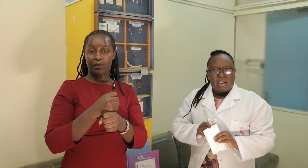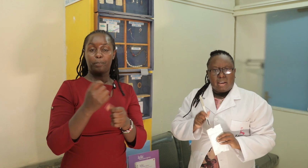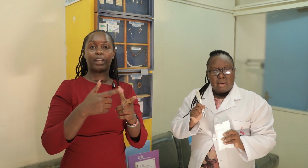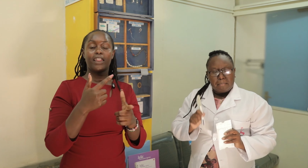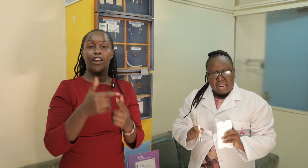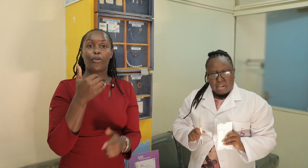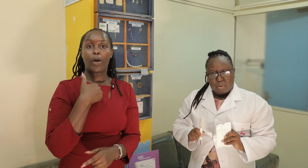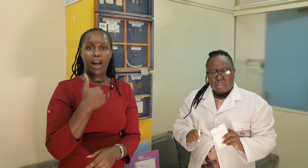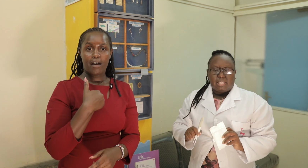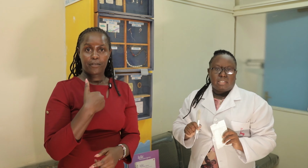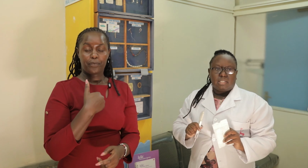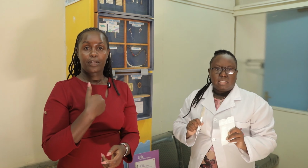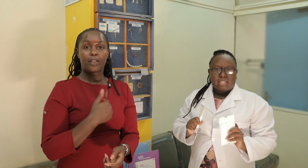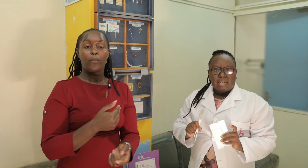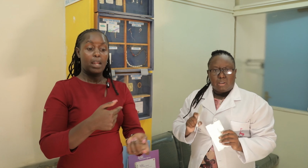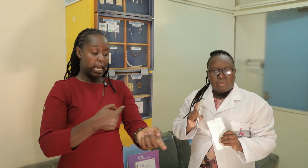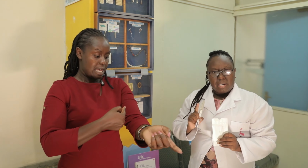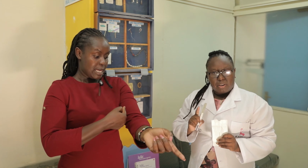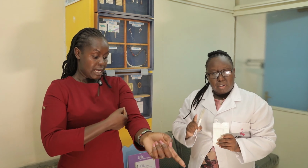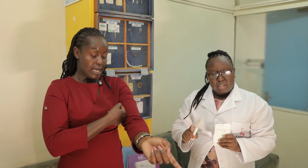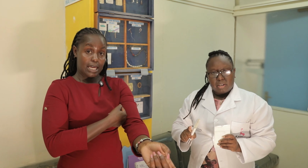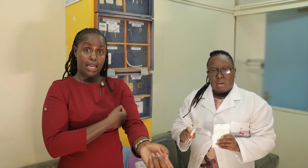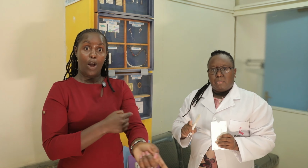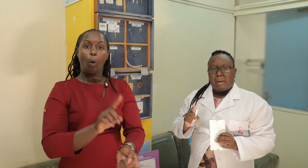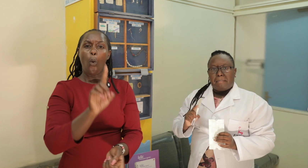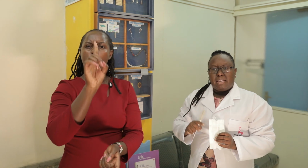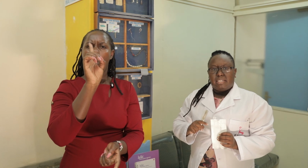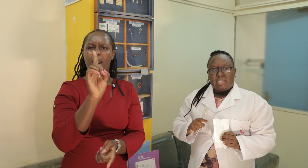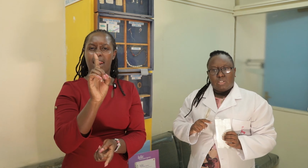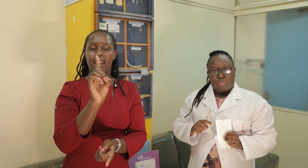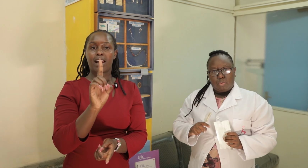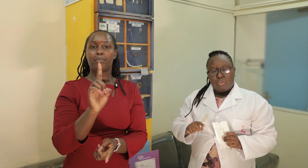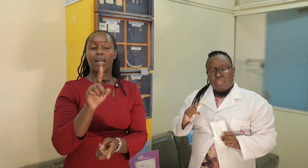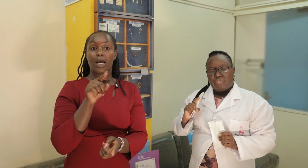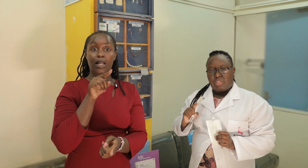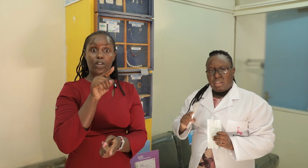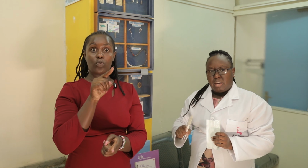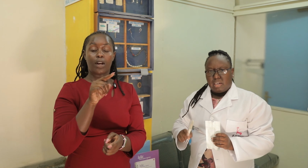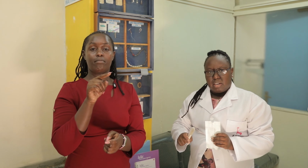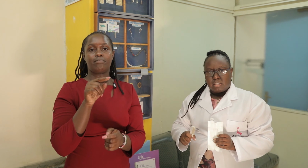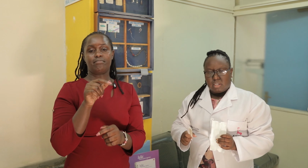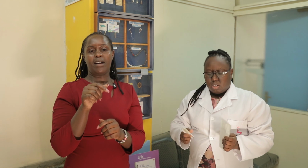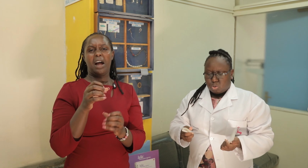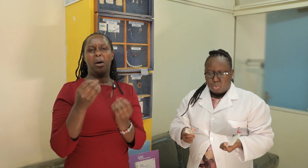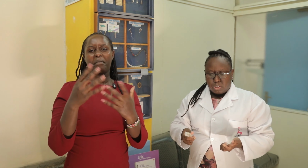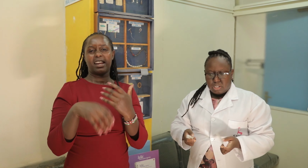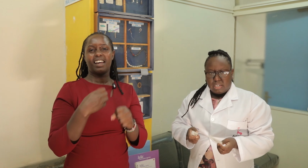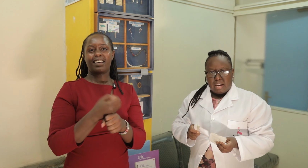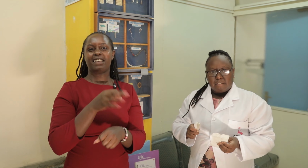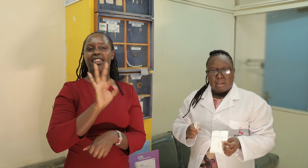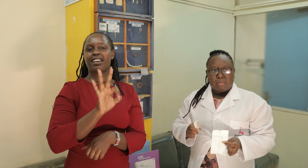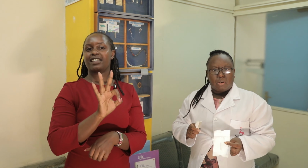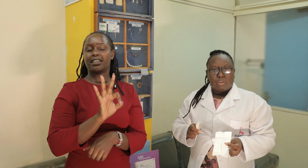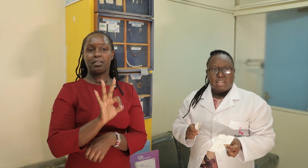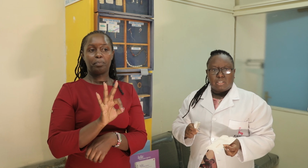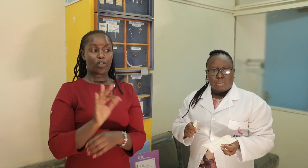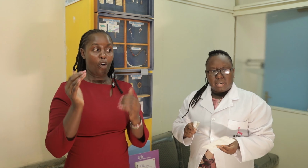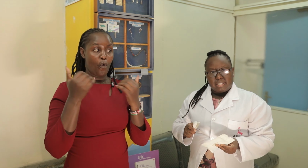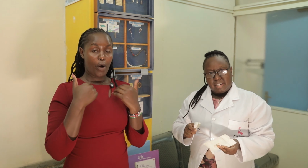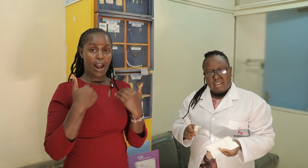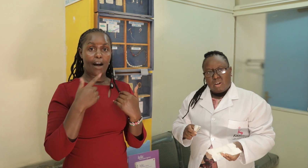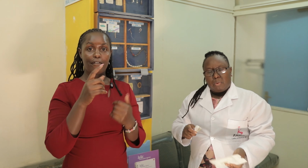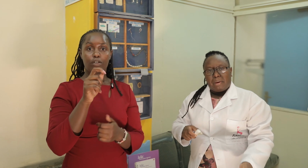the implano that is inserted one rod, whereby it takes you for 3 years. So we usually have something called